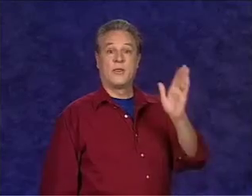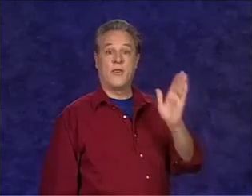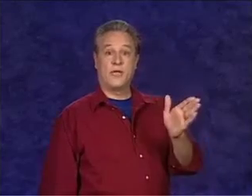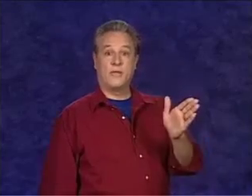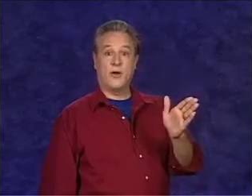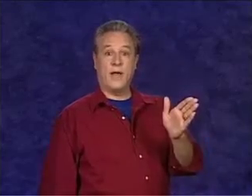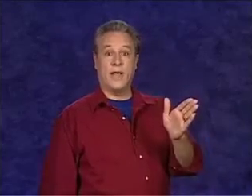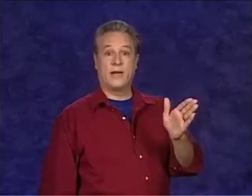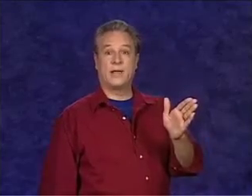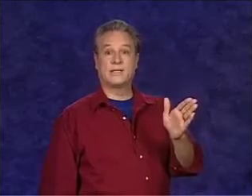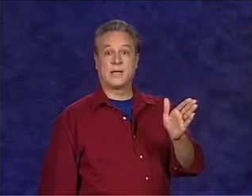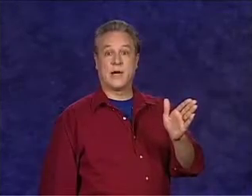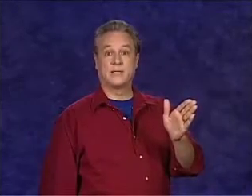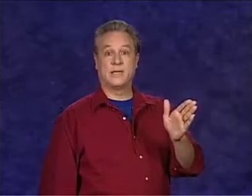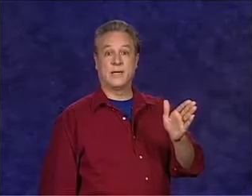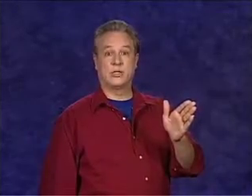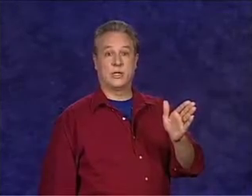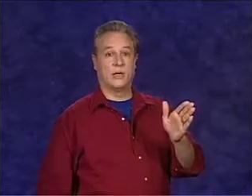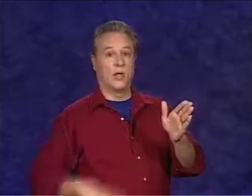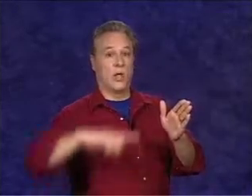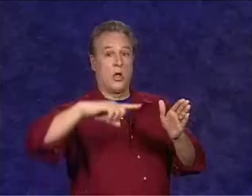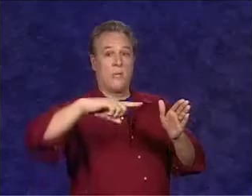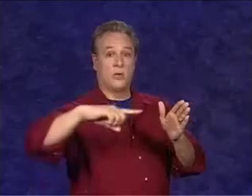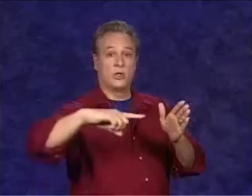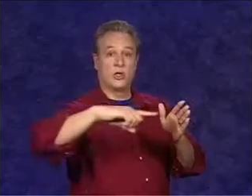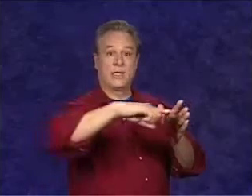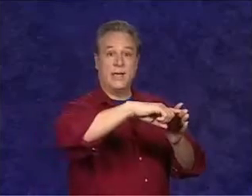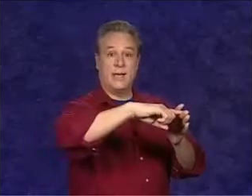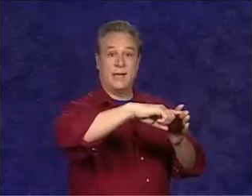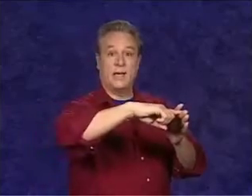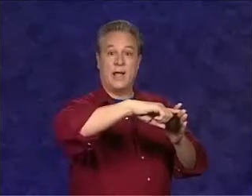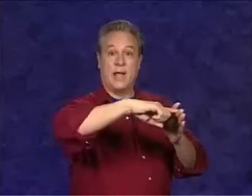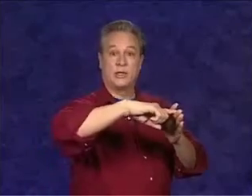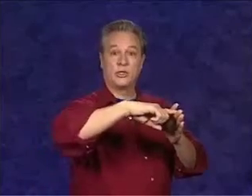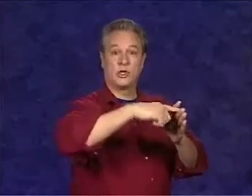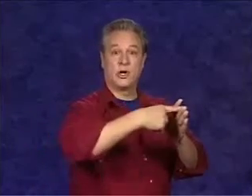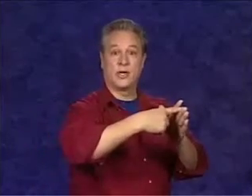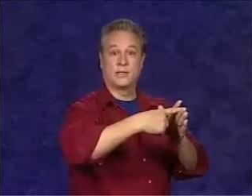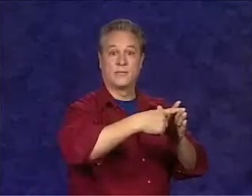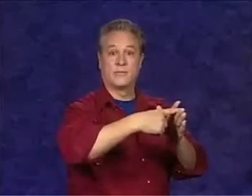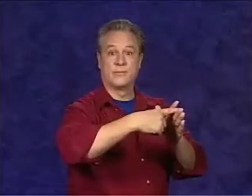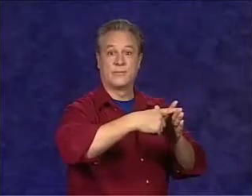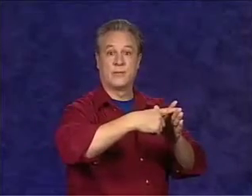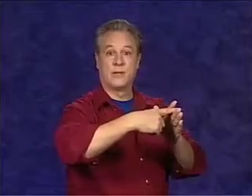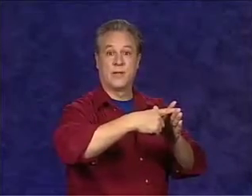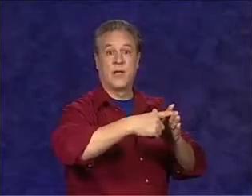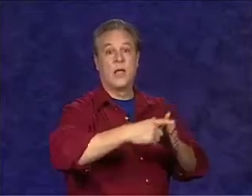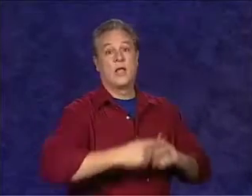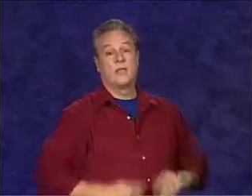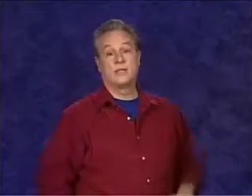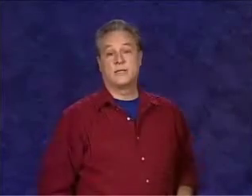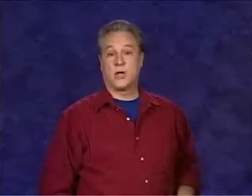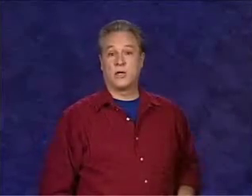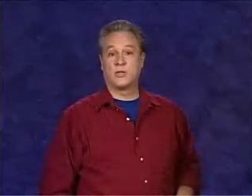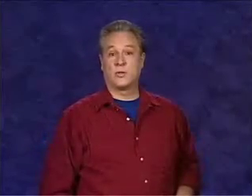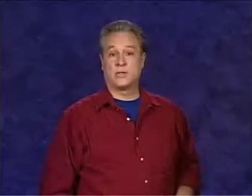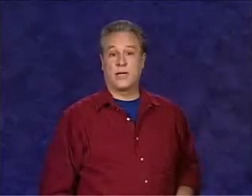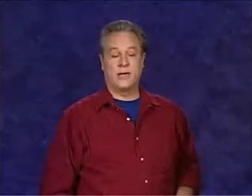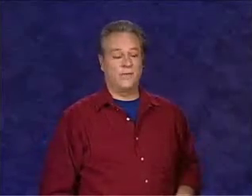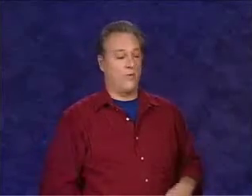Think of your hand as a car's ignition. Put your key in and turn it. This is also the sign